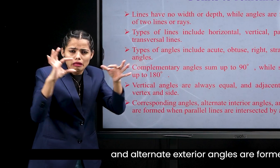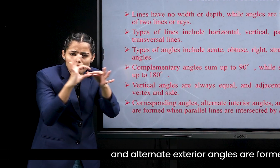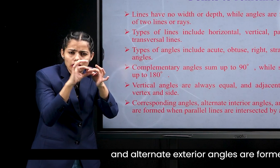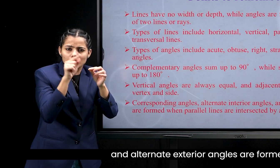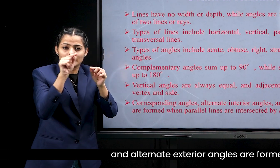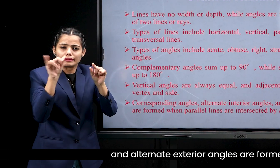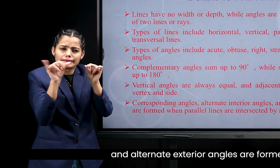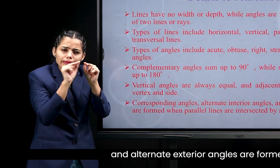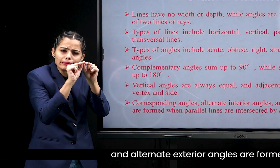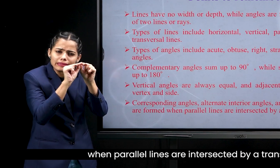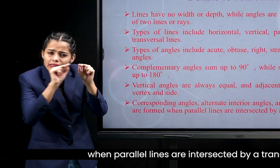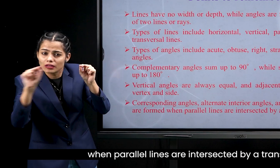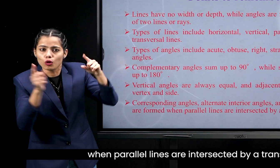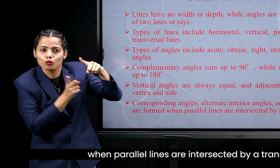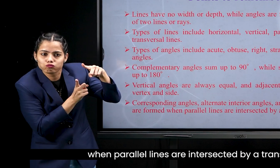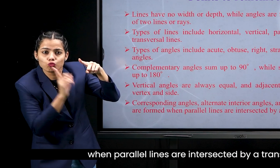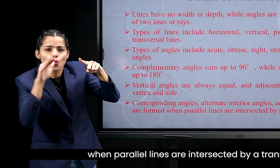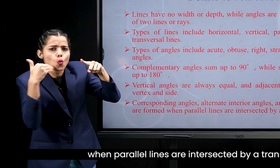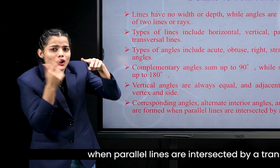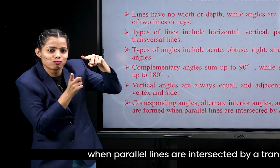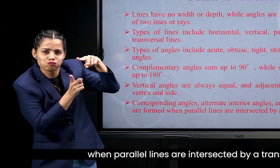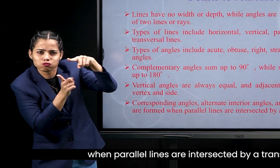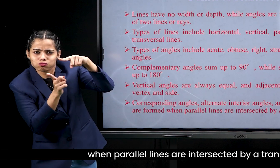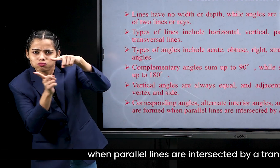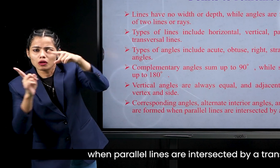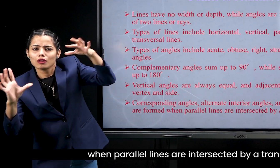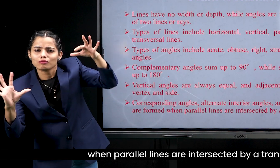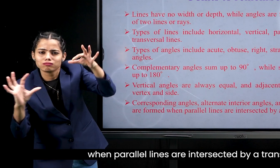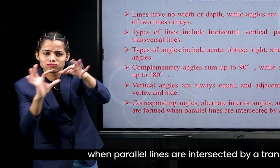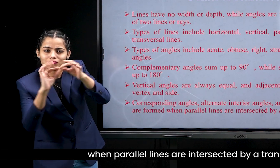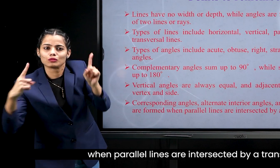angles are formed when parallel lines are intersected by a transversal.